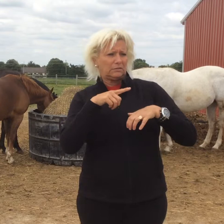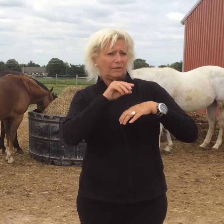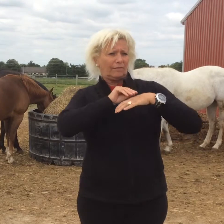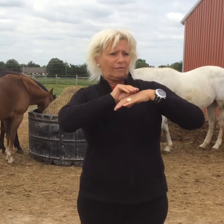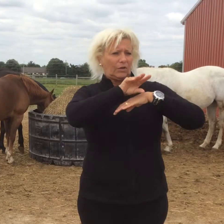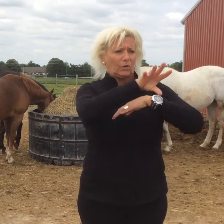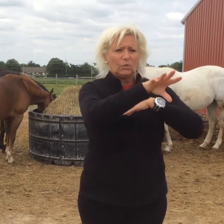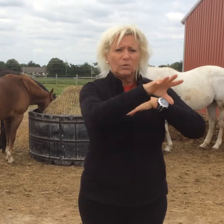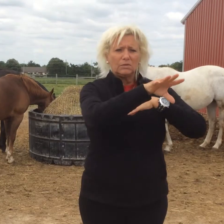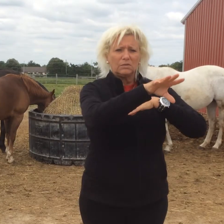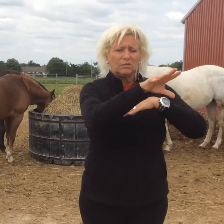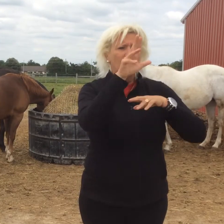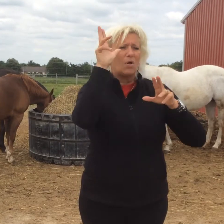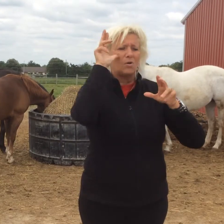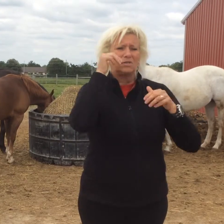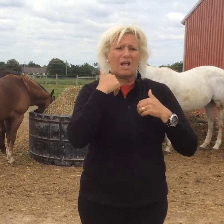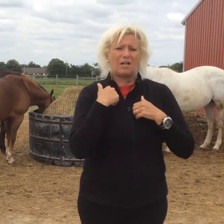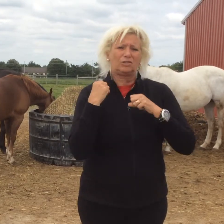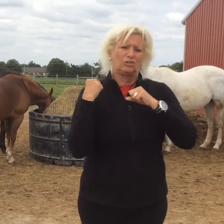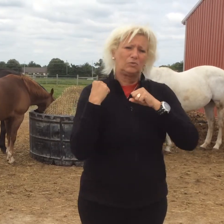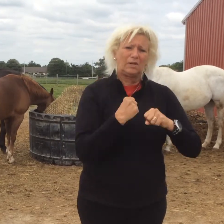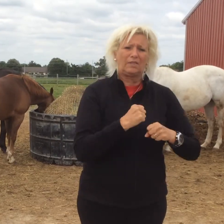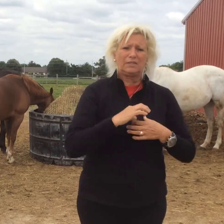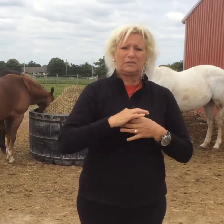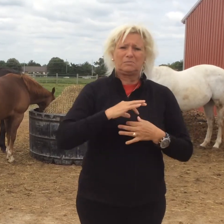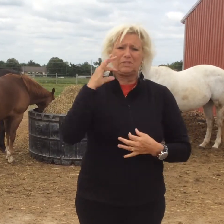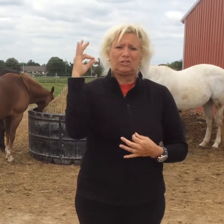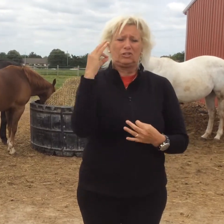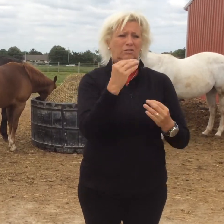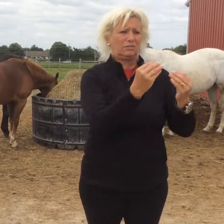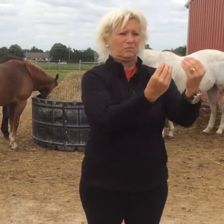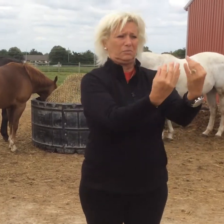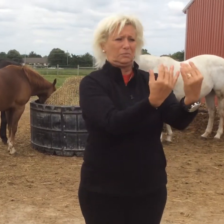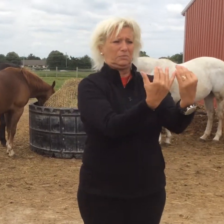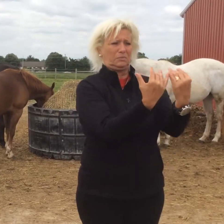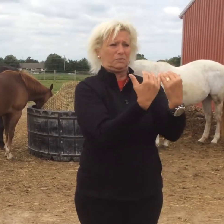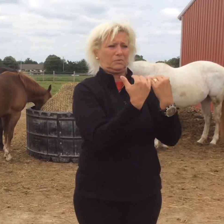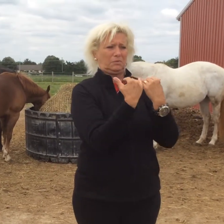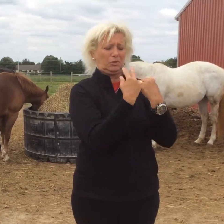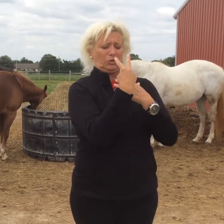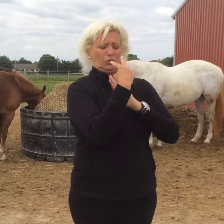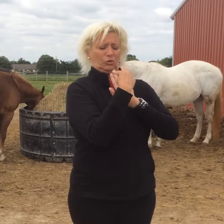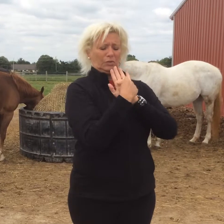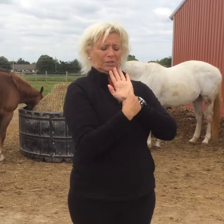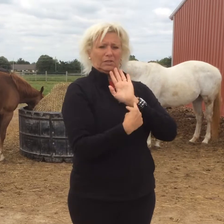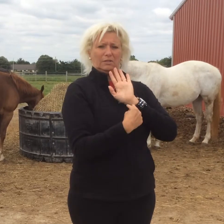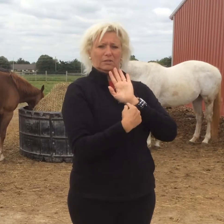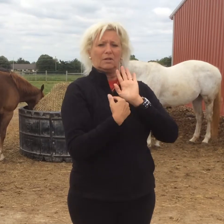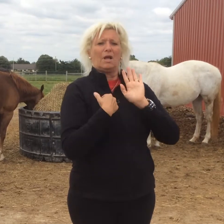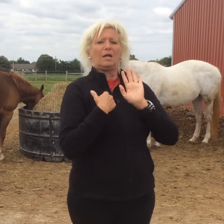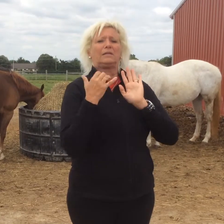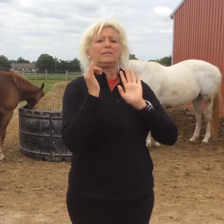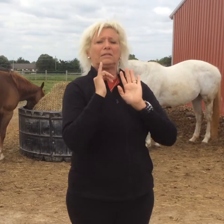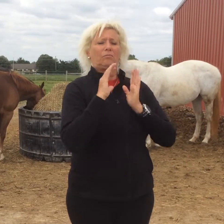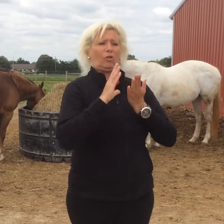They watch the horses, and those observations can help give them information